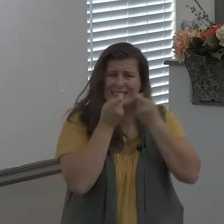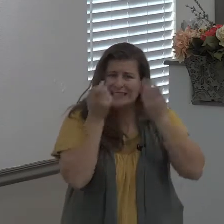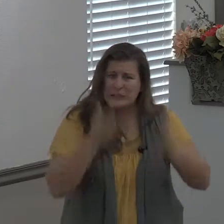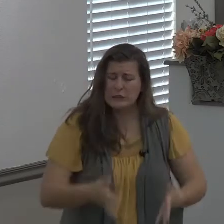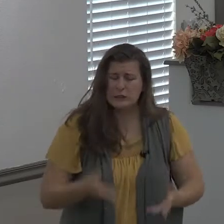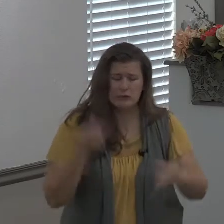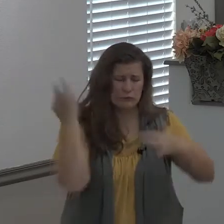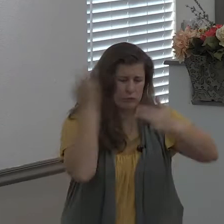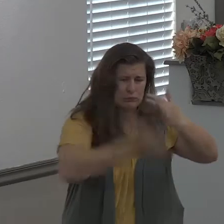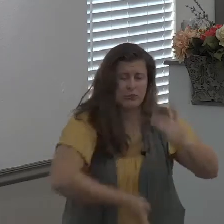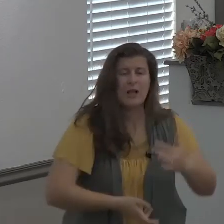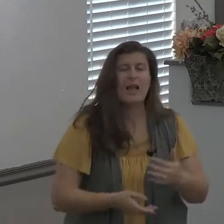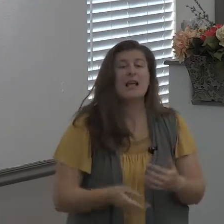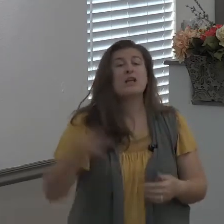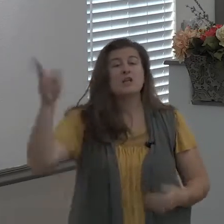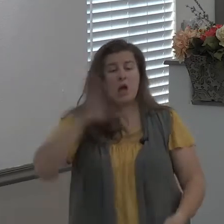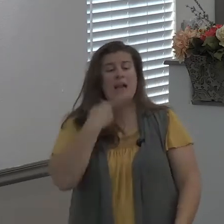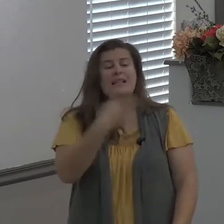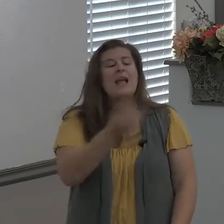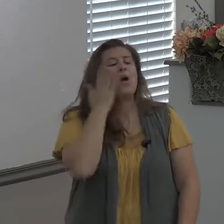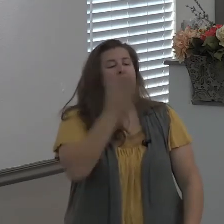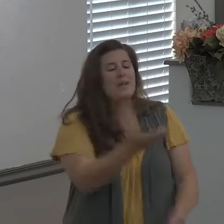wicked, reprobate cities,